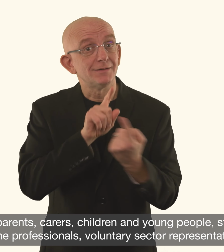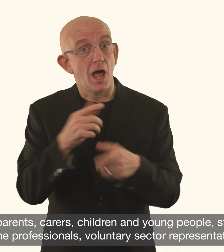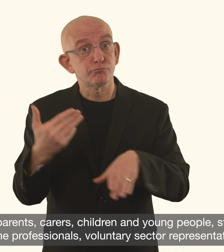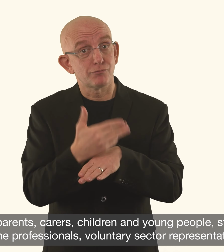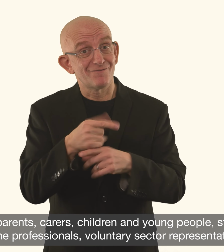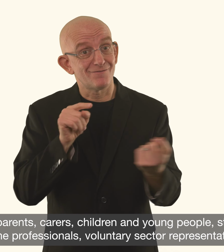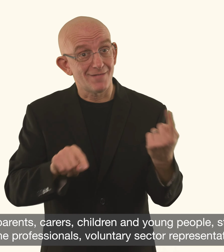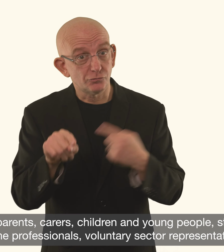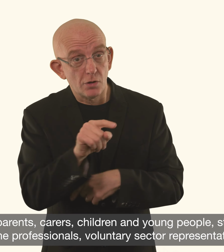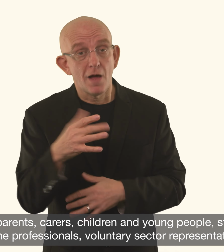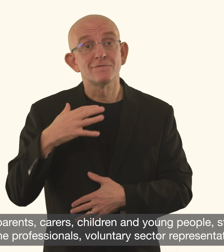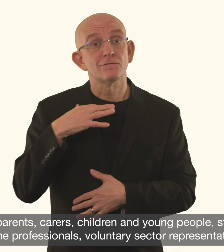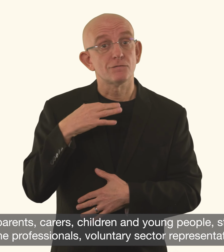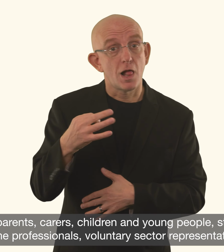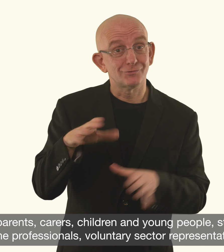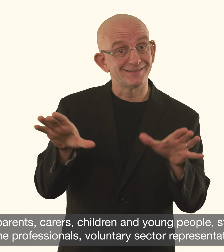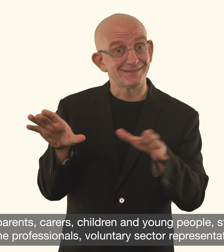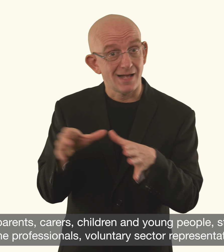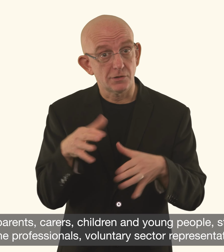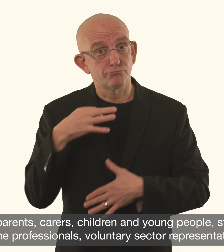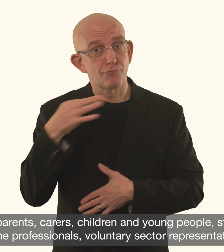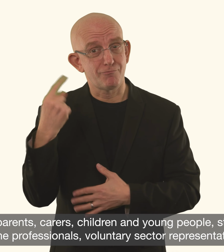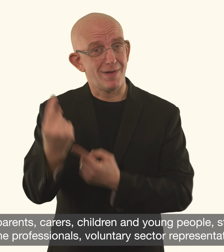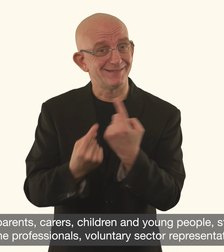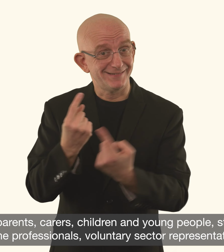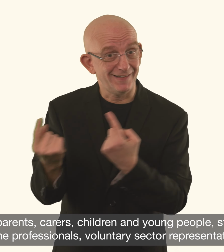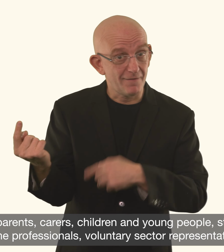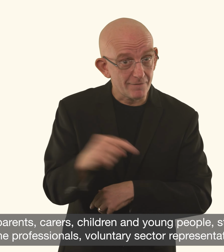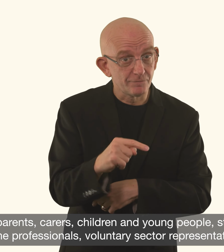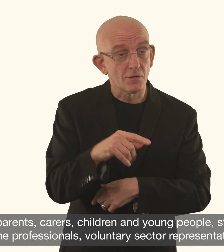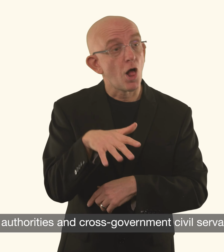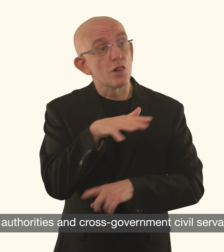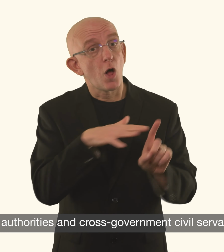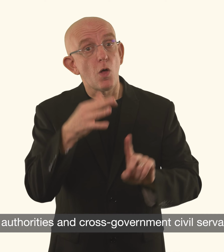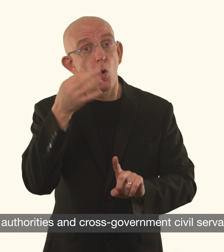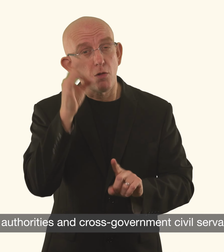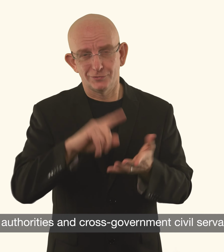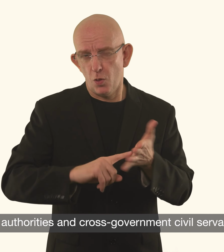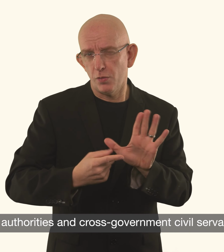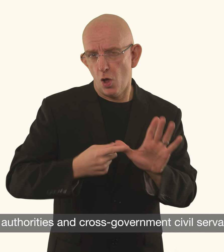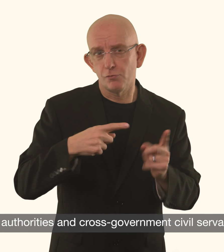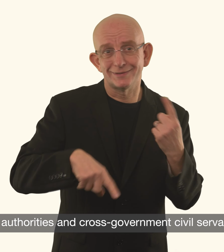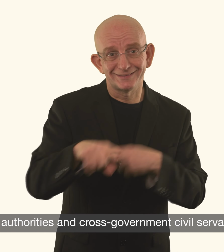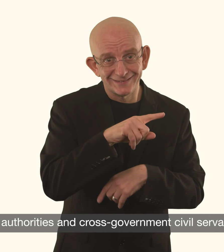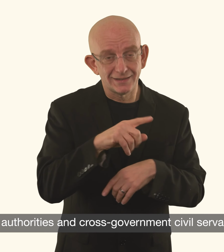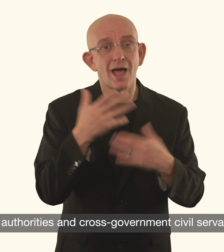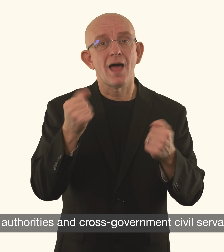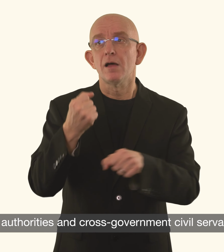voluntary sector representatives, local authorities and cross government civil